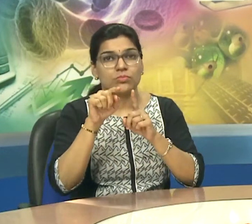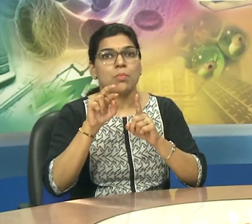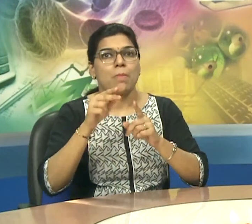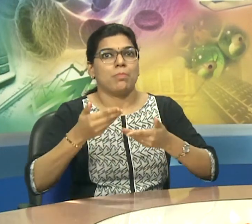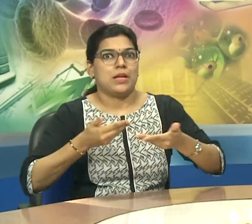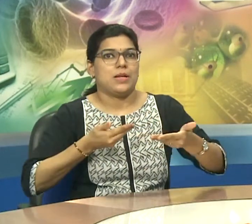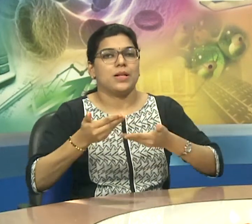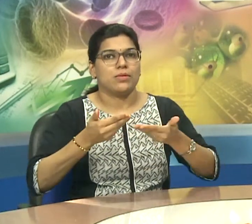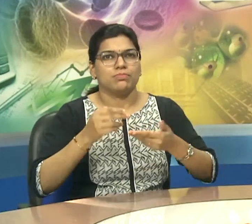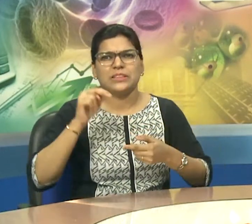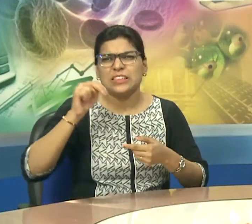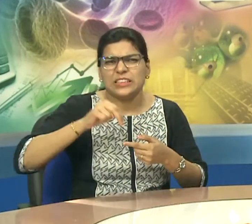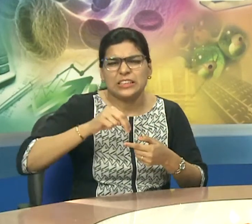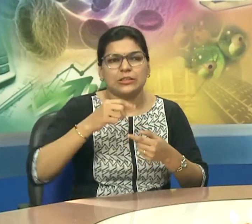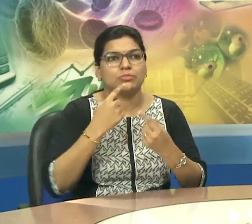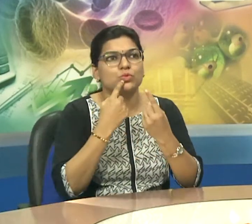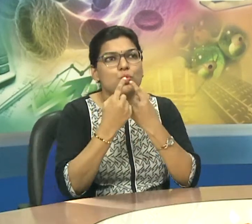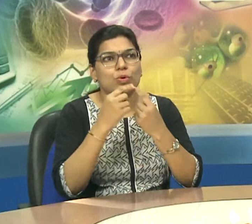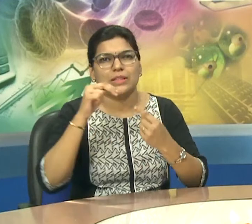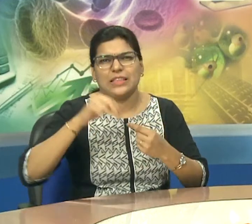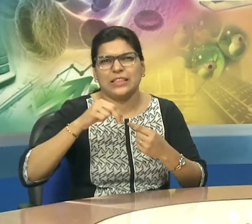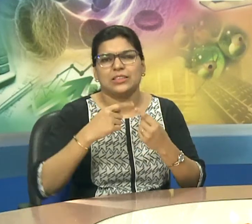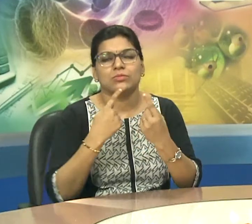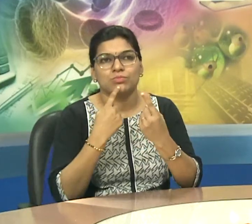way also. This is for